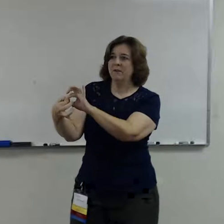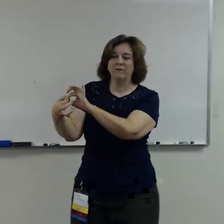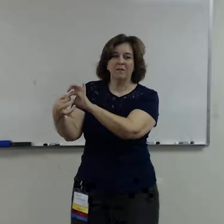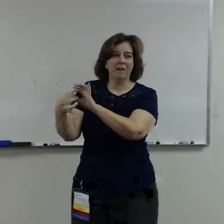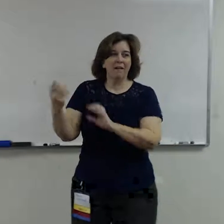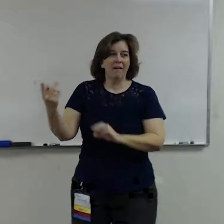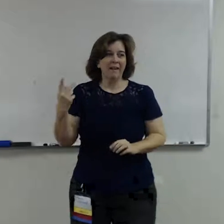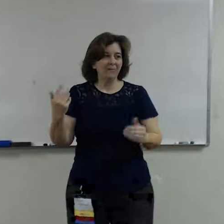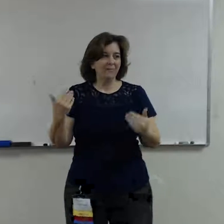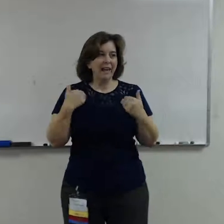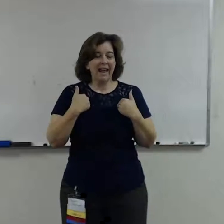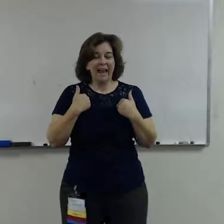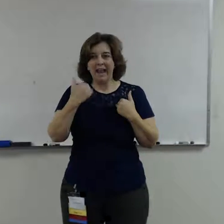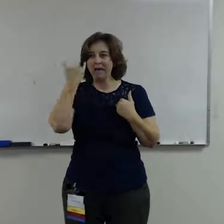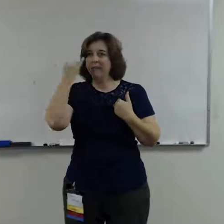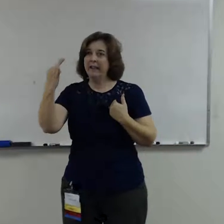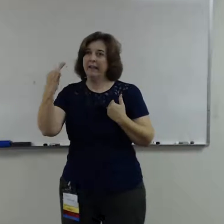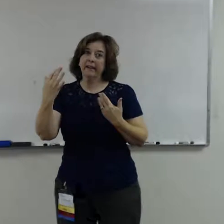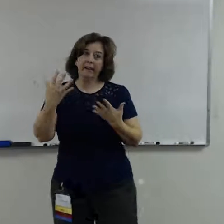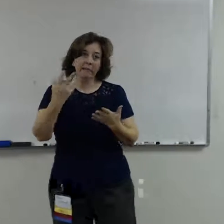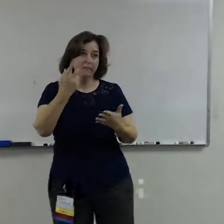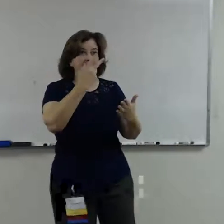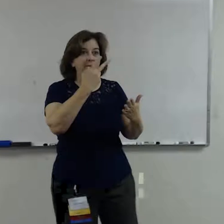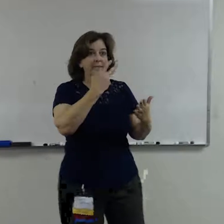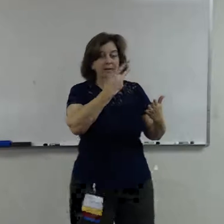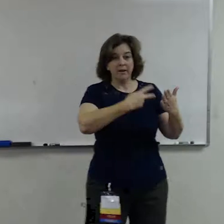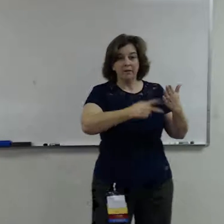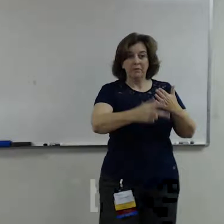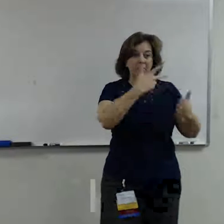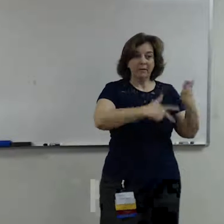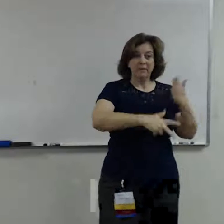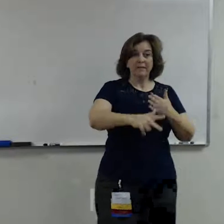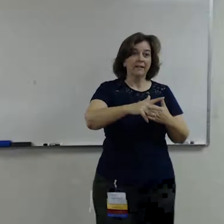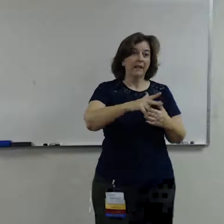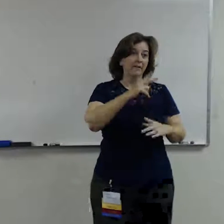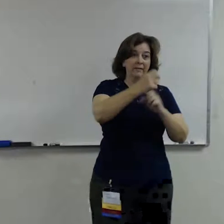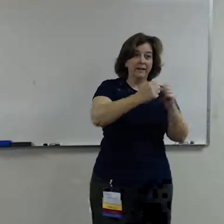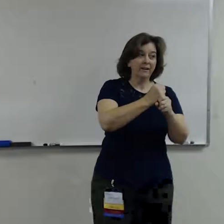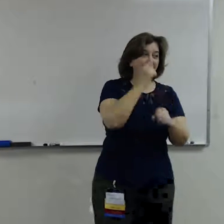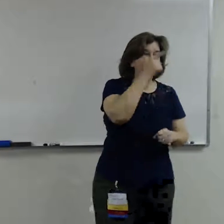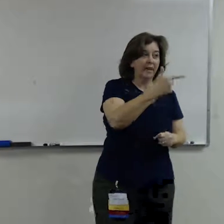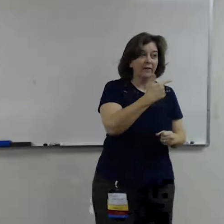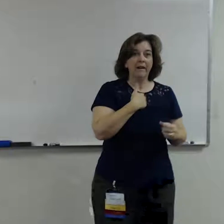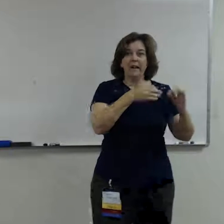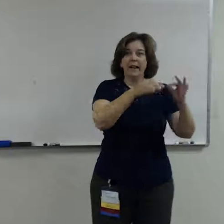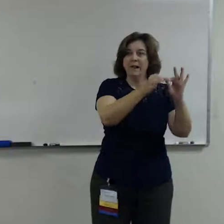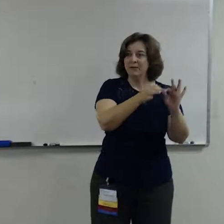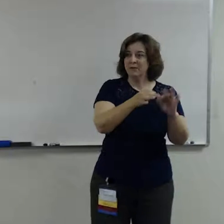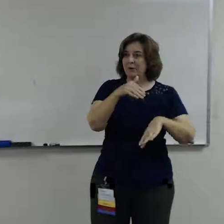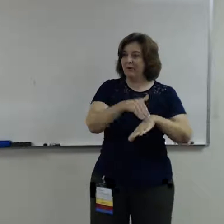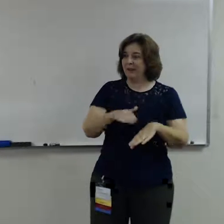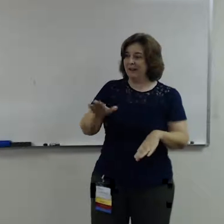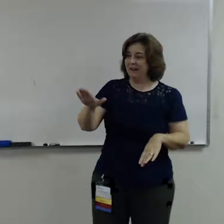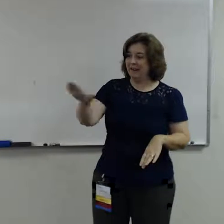of a bond can we have if, you know, 3 weeks later, 3 years later, I'm interpreting and